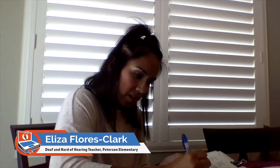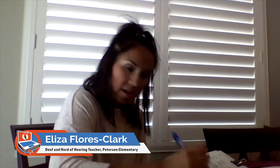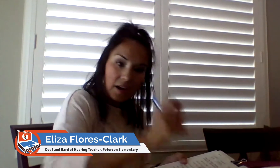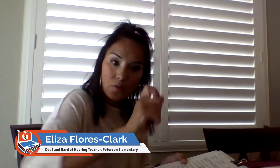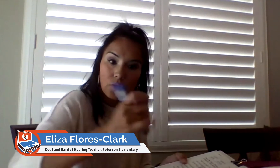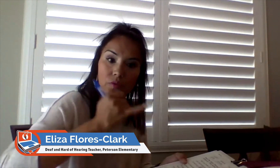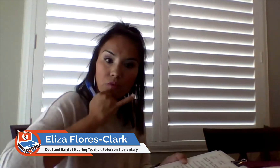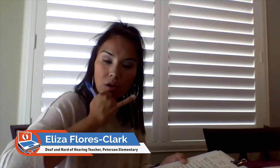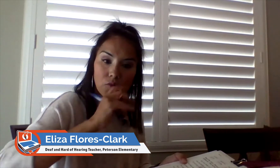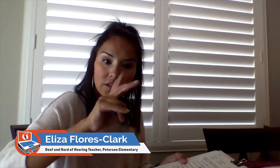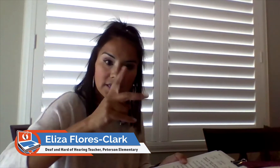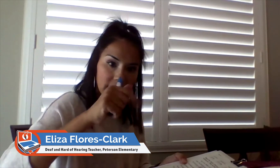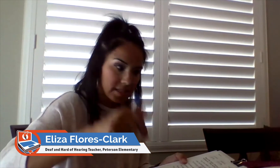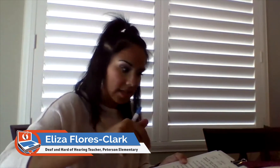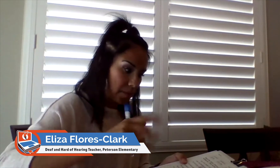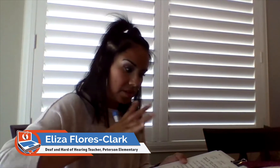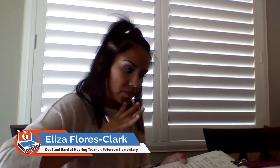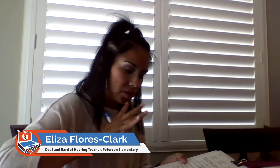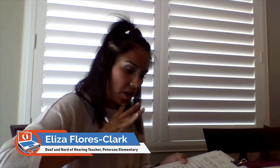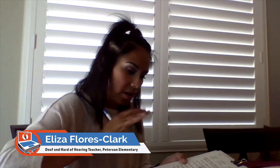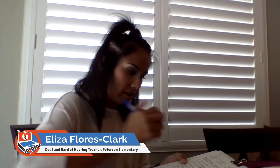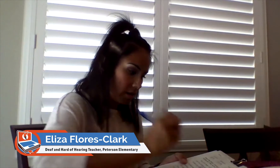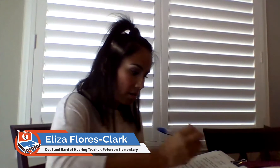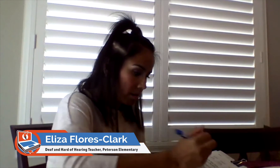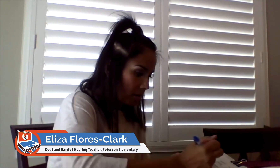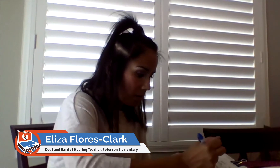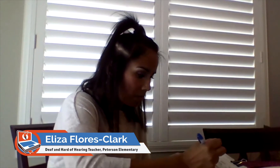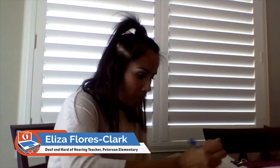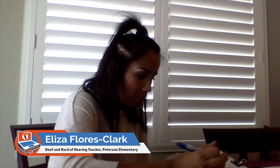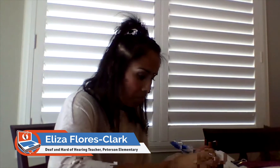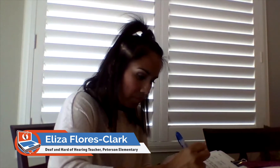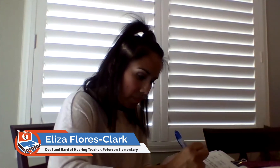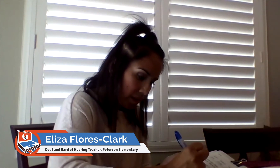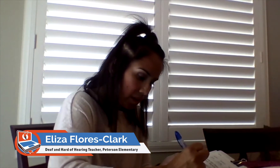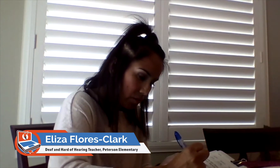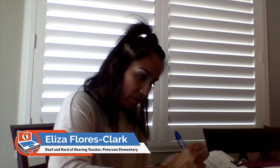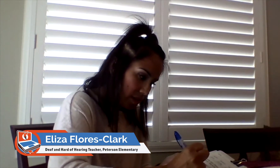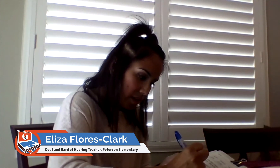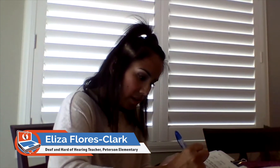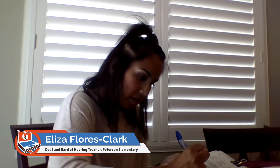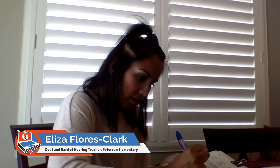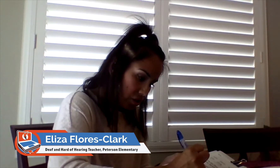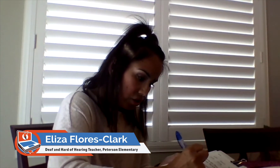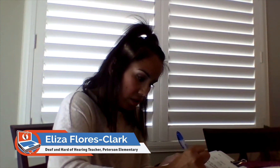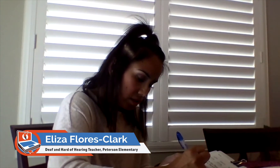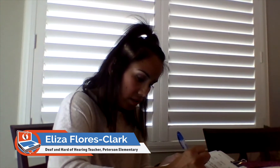I wrote the wrong word a second time because I'm talking. It was a gently.